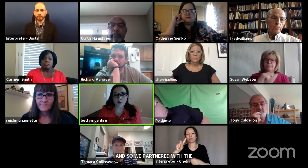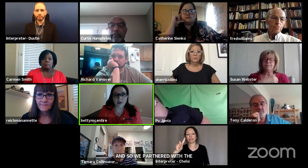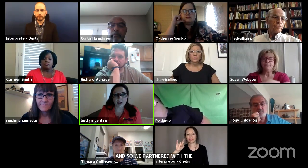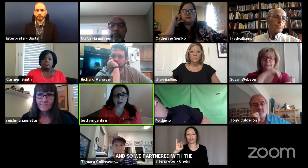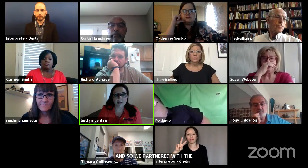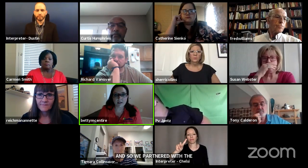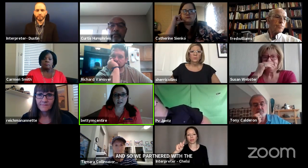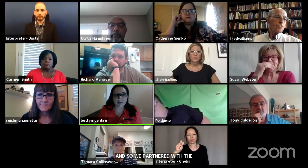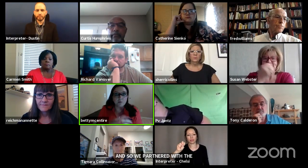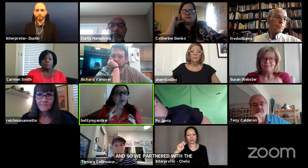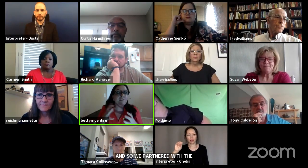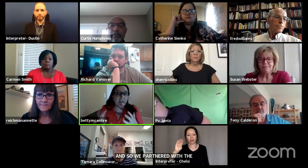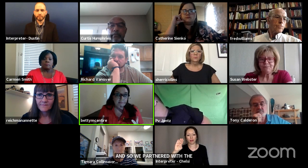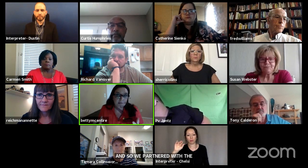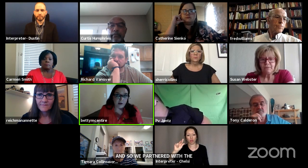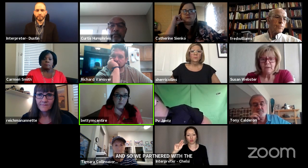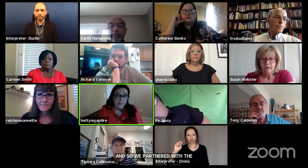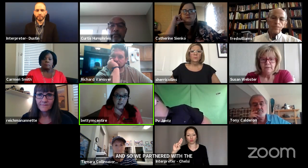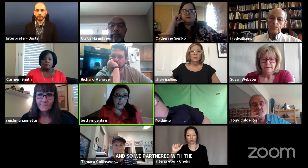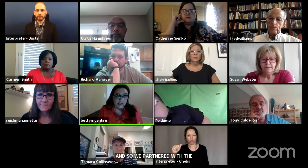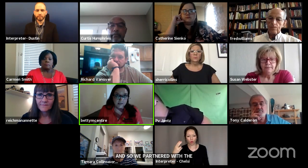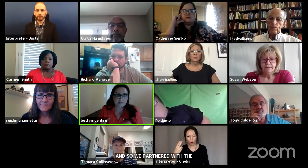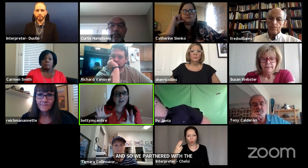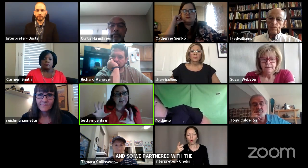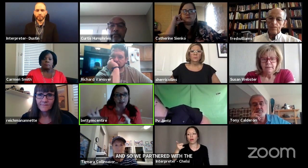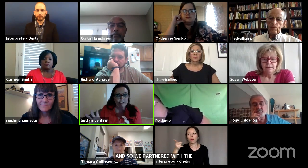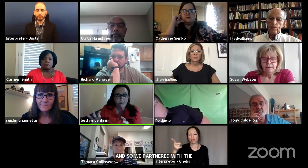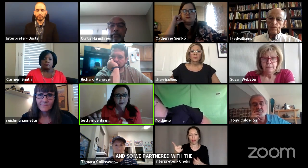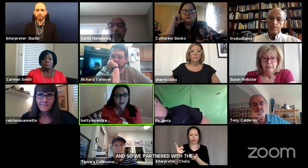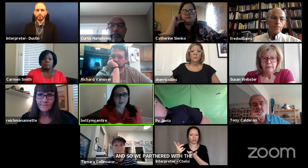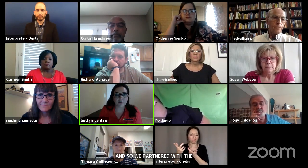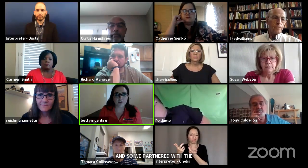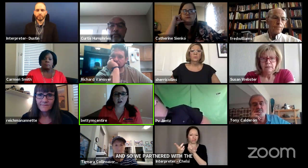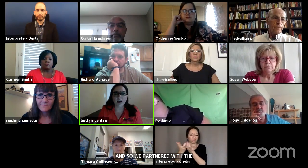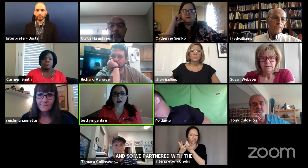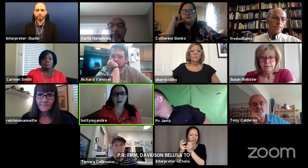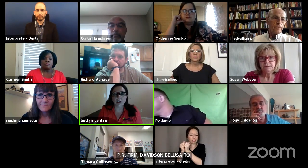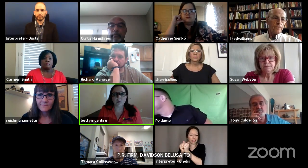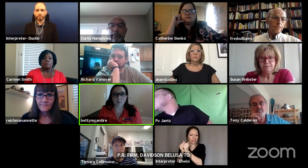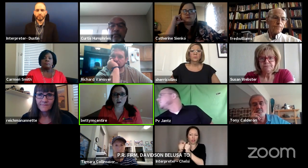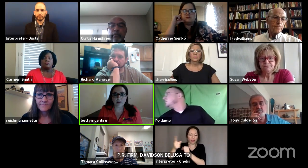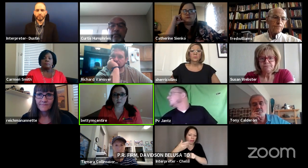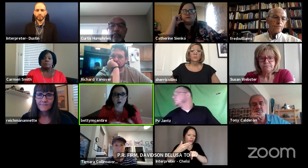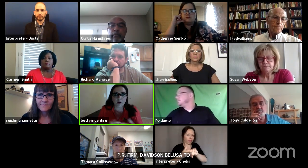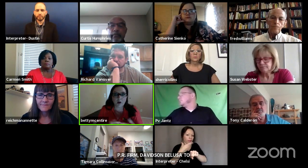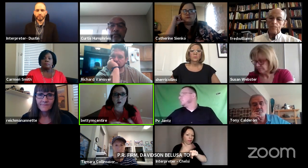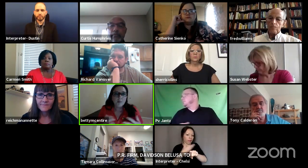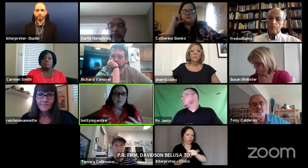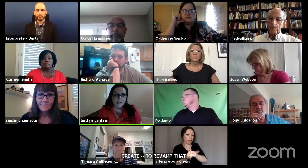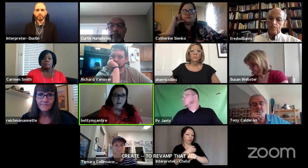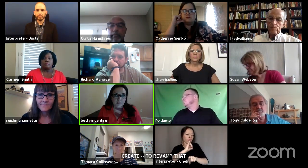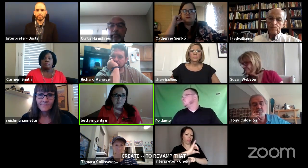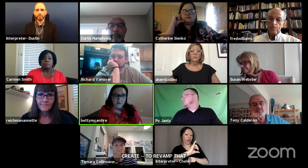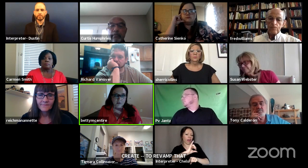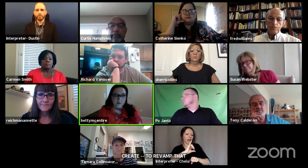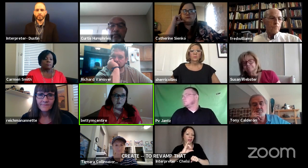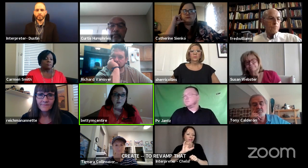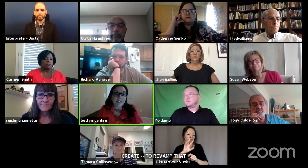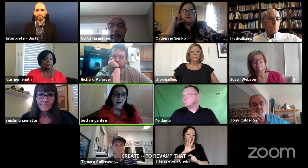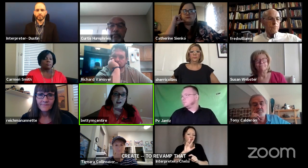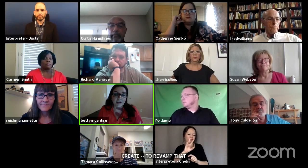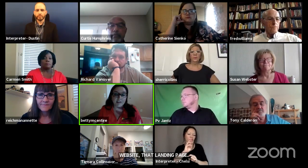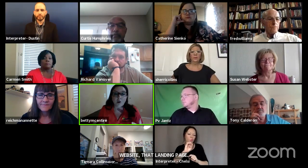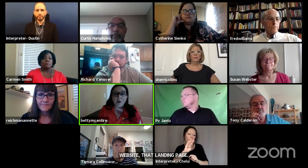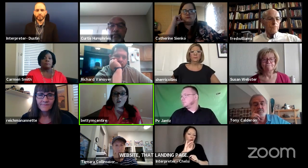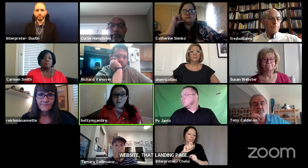to revamp that website, that landing page. And what the purpose of